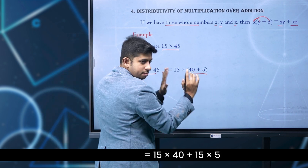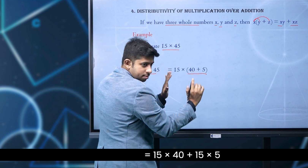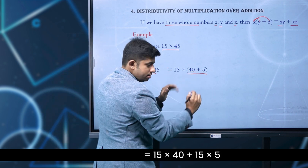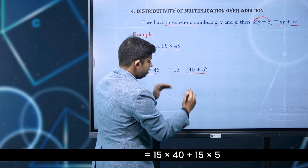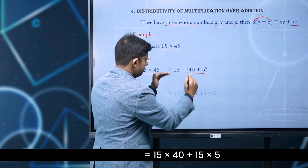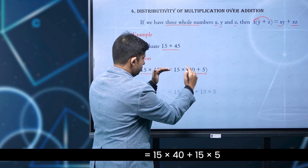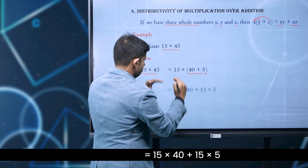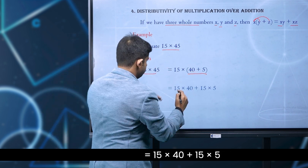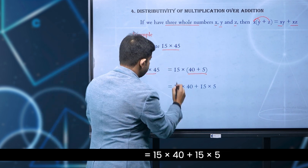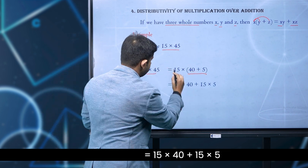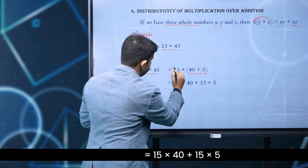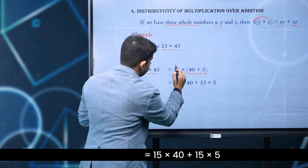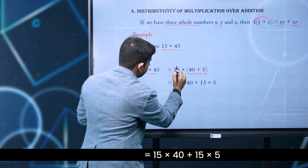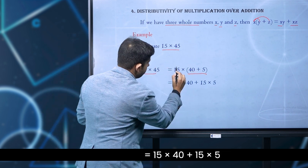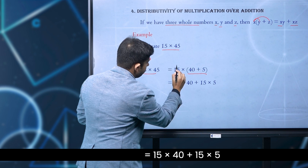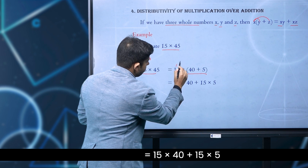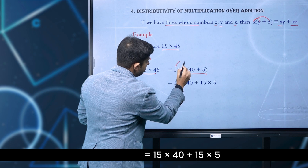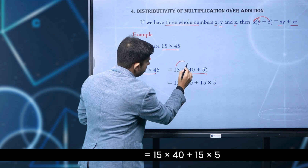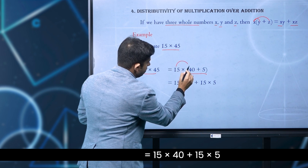is equal to 15 into 40